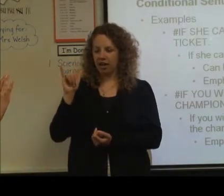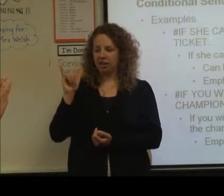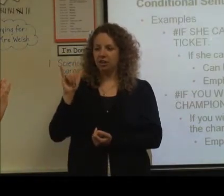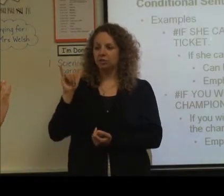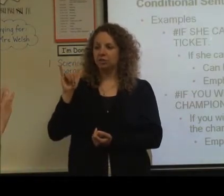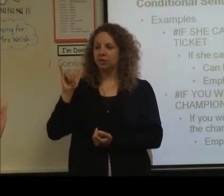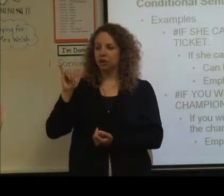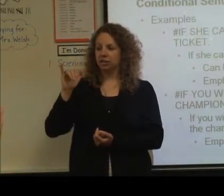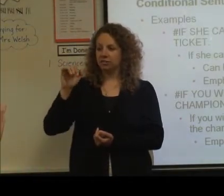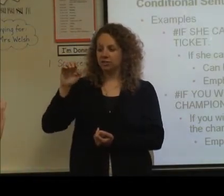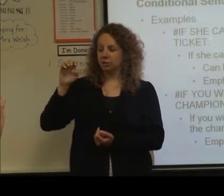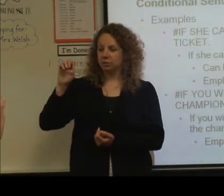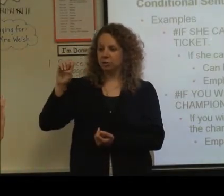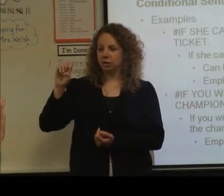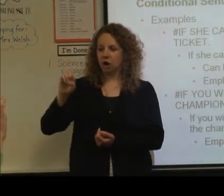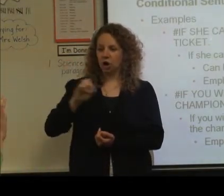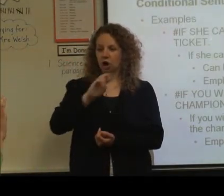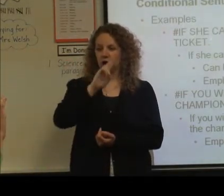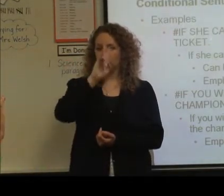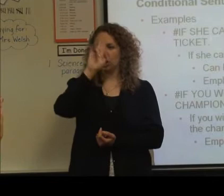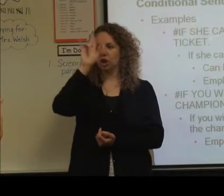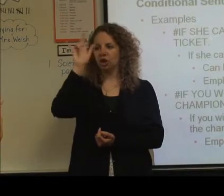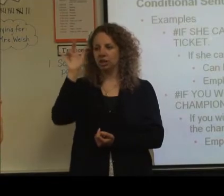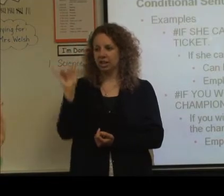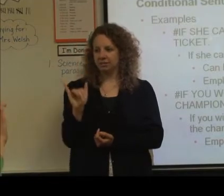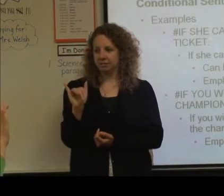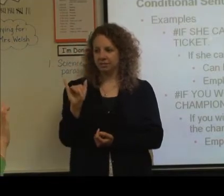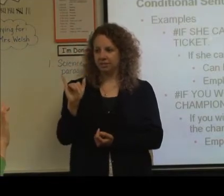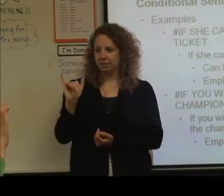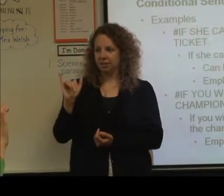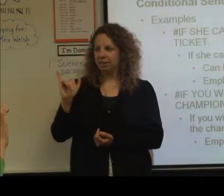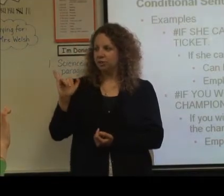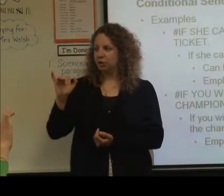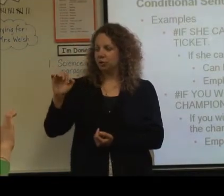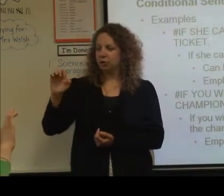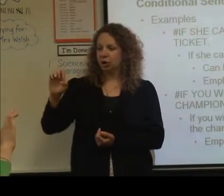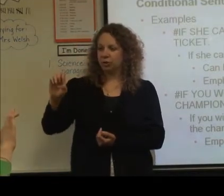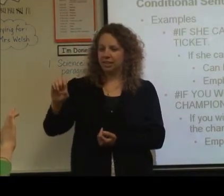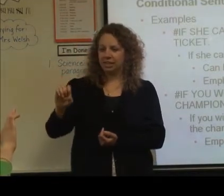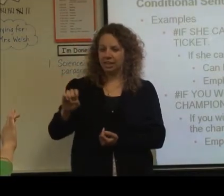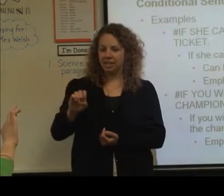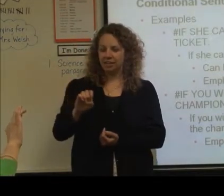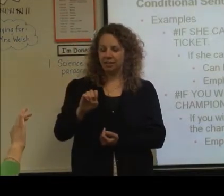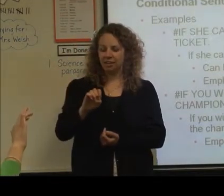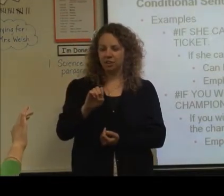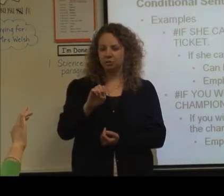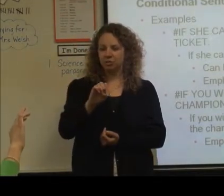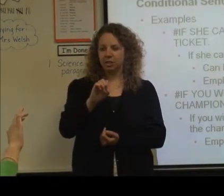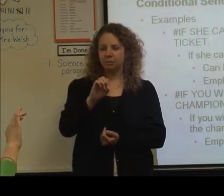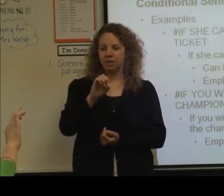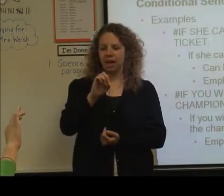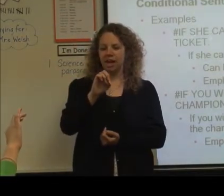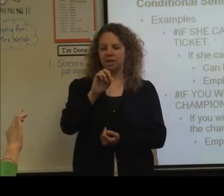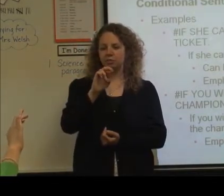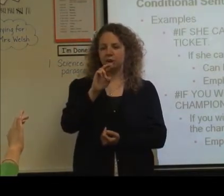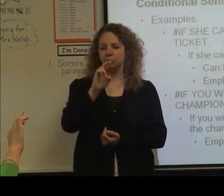E-A-R-L-Y. So for early, for this one, you would go early. So you go E, you skip the A, you go